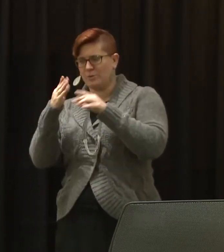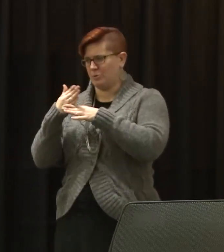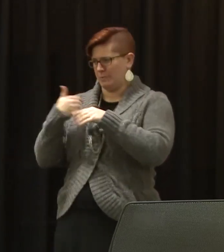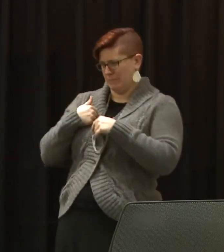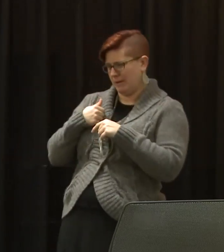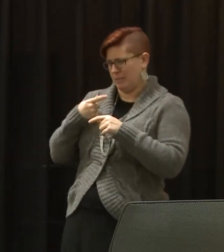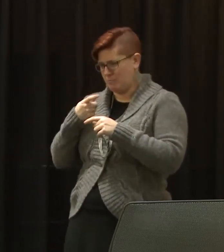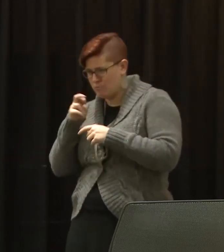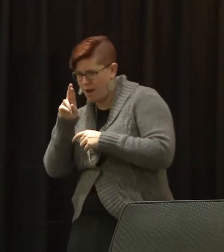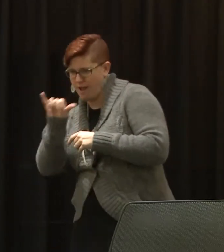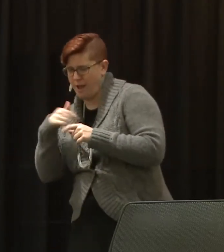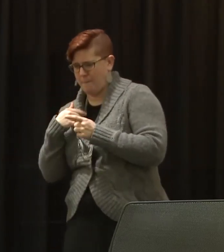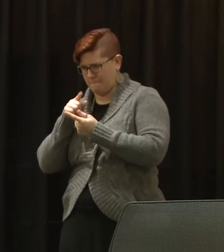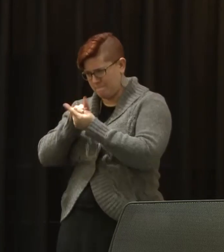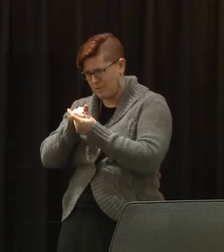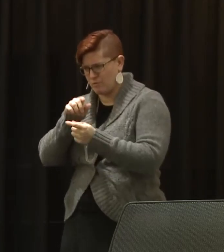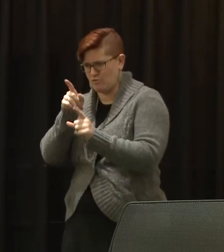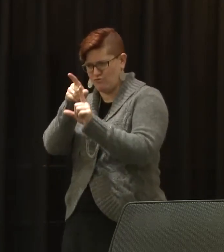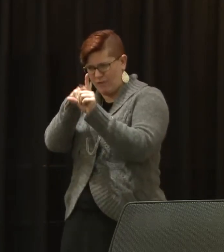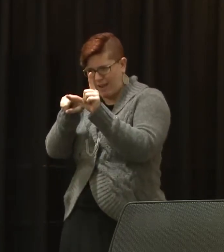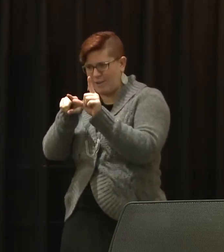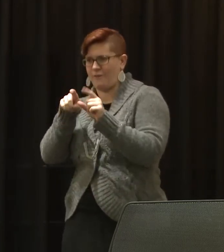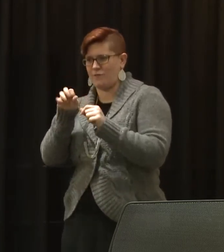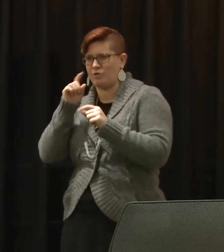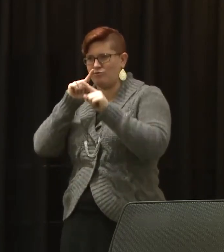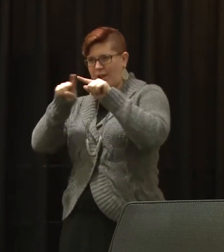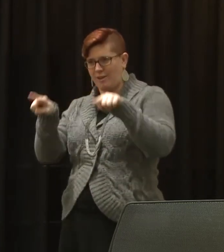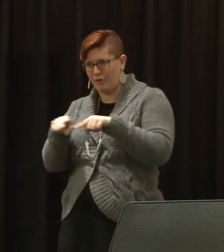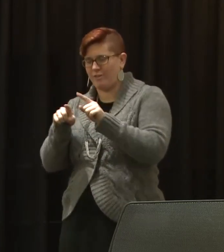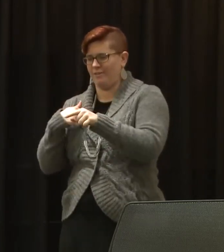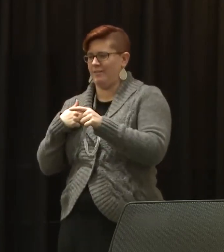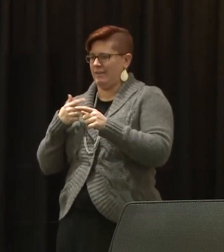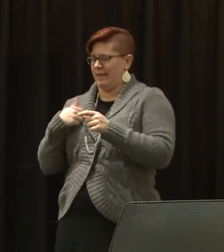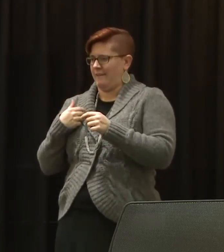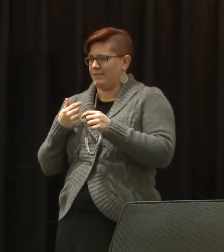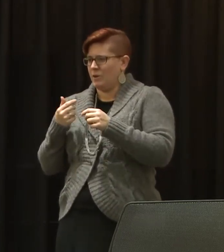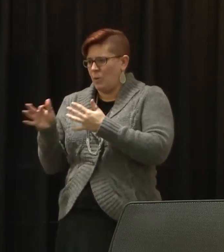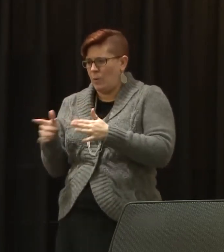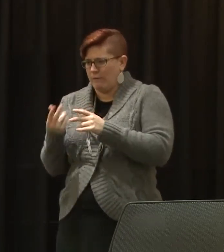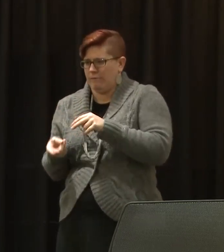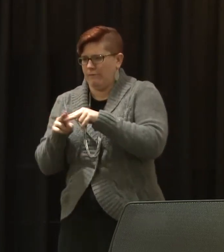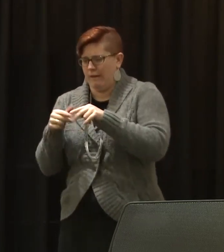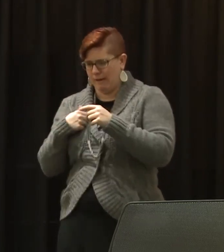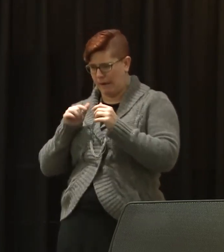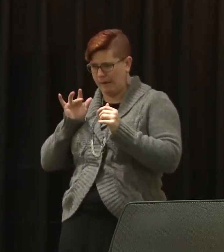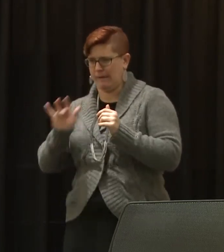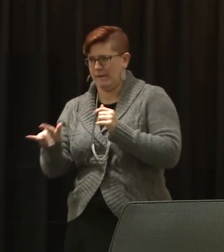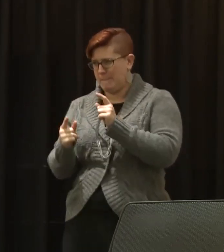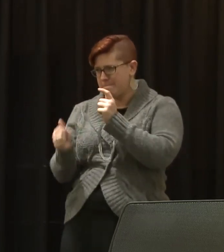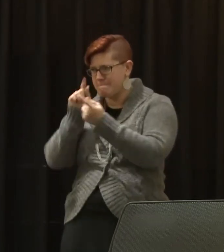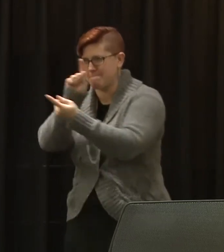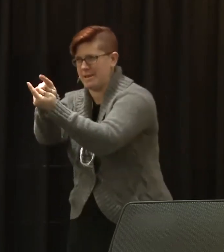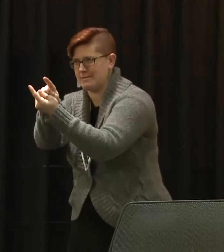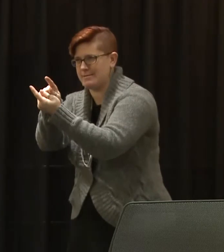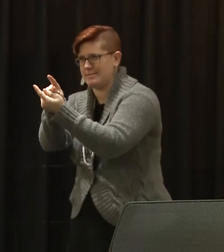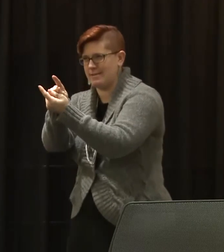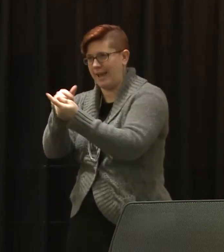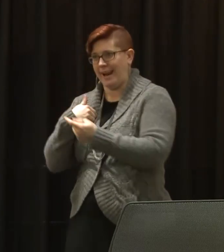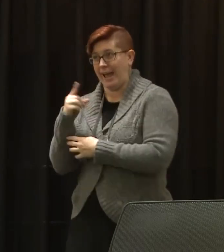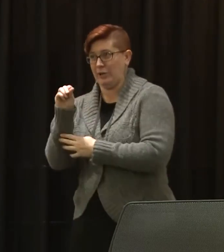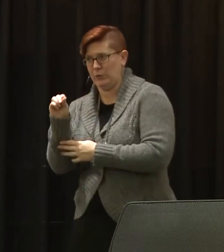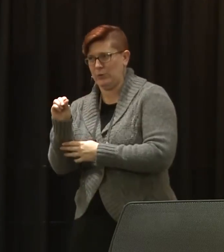imagining us meeting at the right angle of the triangle. A gust increases my foe's speed. I accelerate to meet it. And I